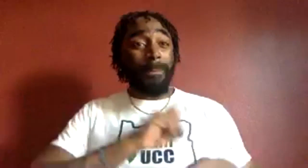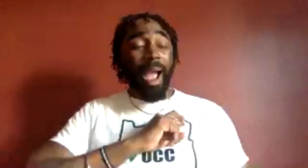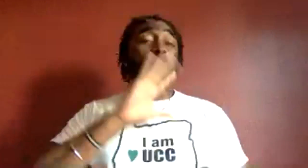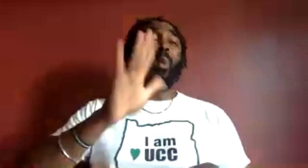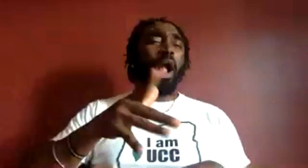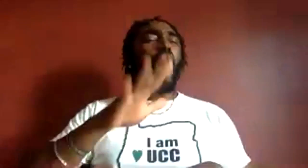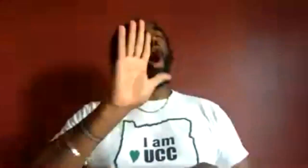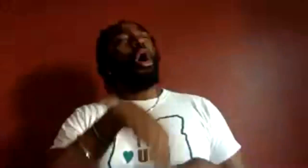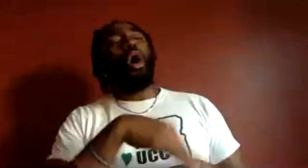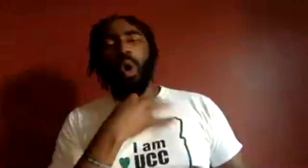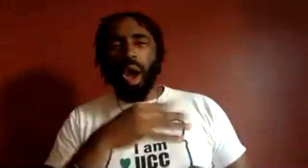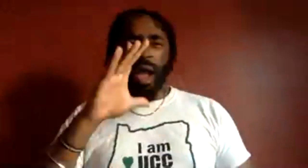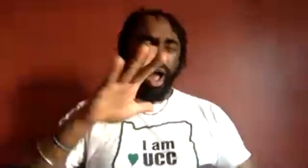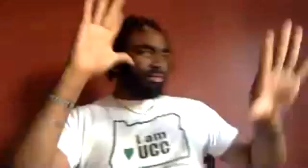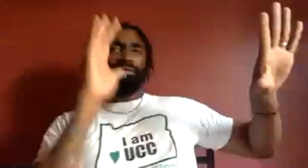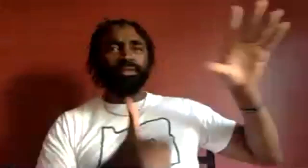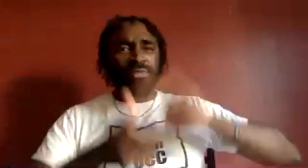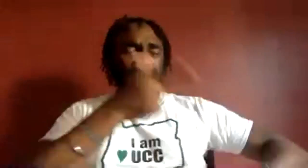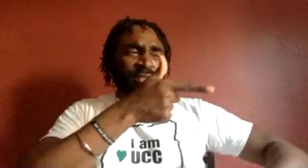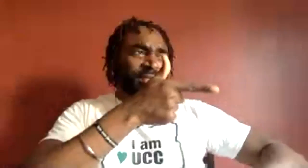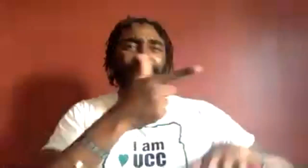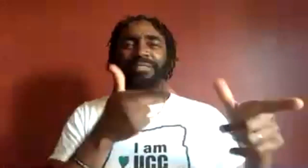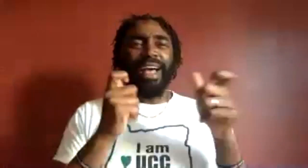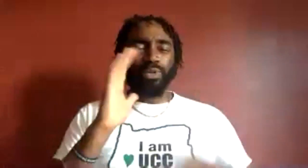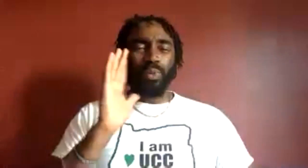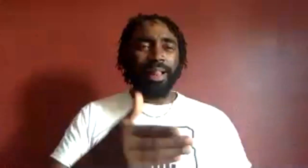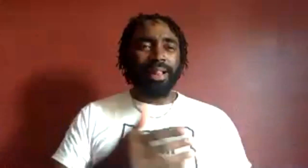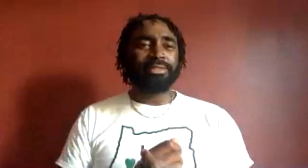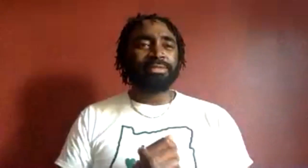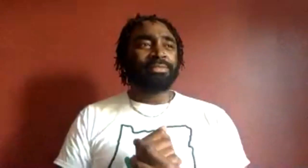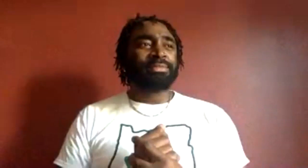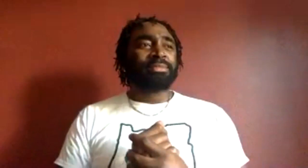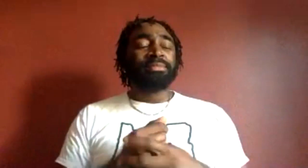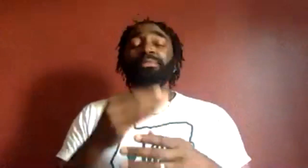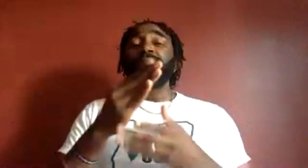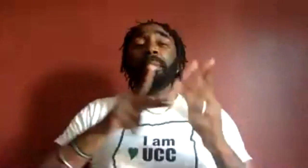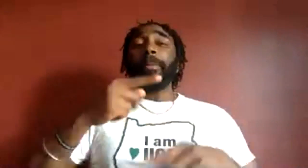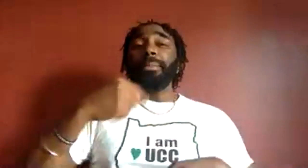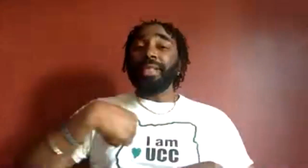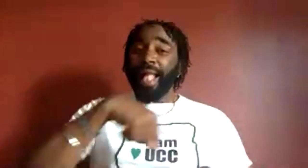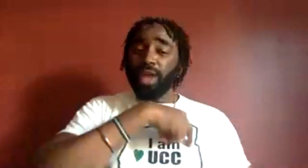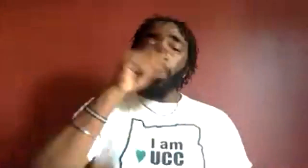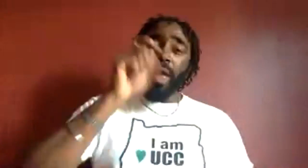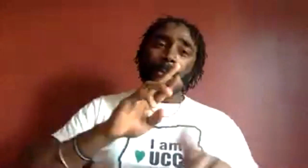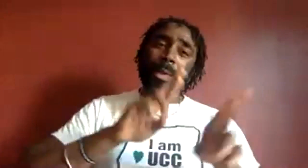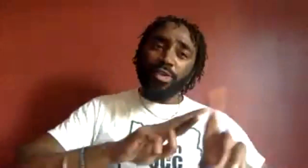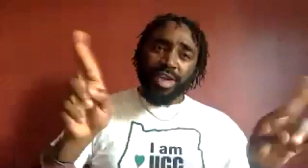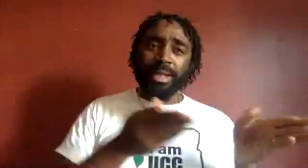mean, it's the optics of it all and the location they're being in. And I mean, it's really, people will jump to judgment really